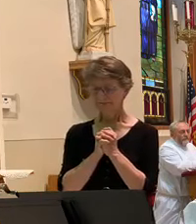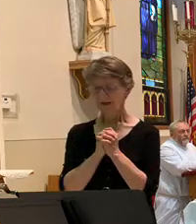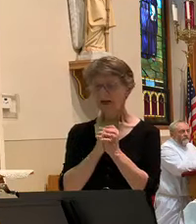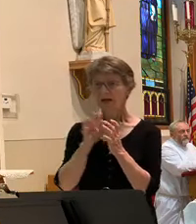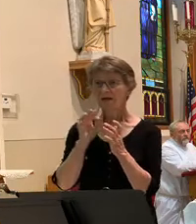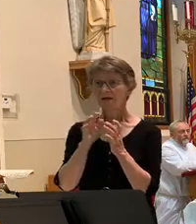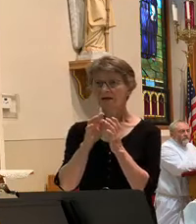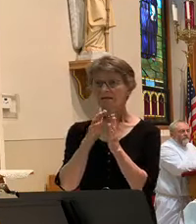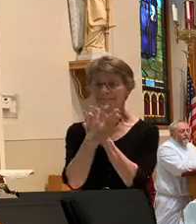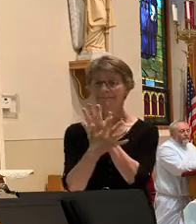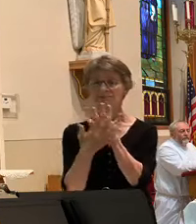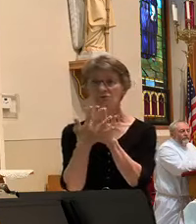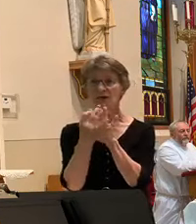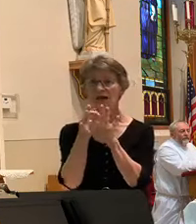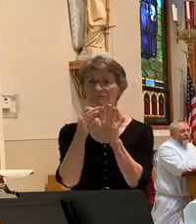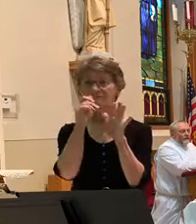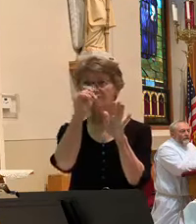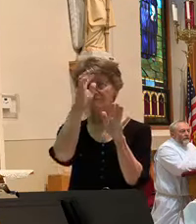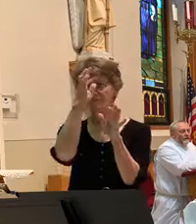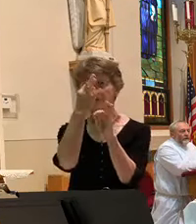The mystery of faith.